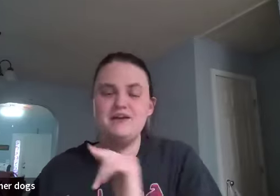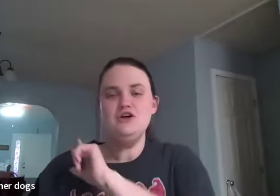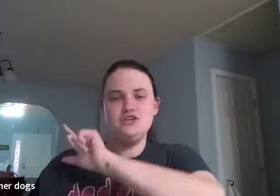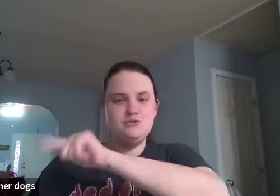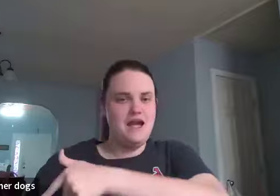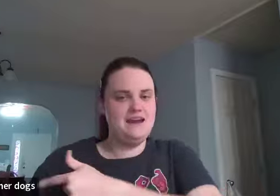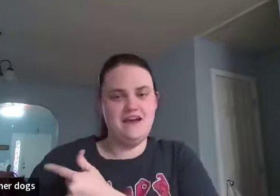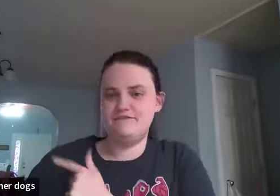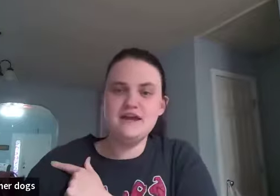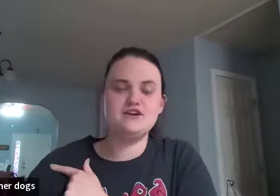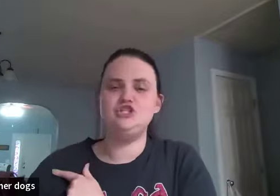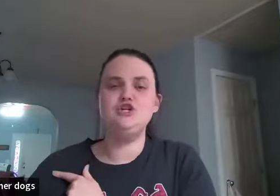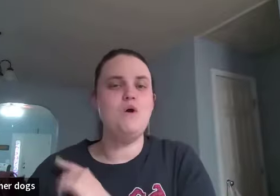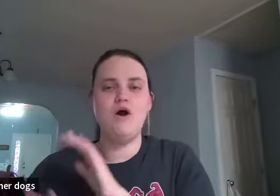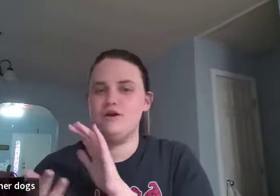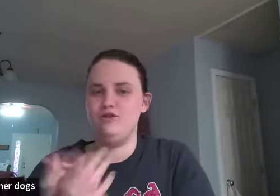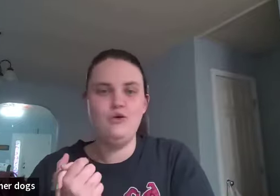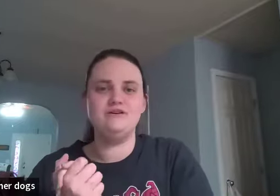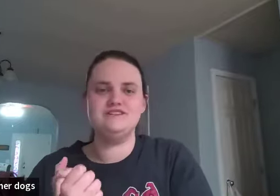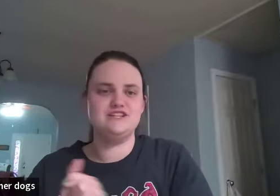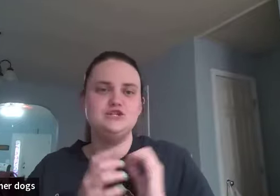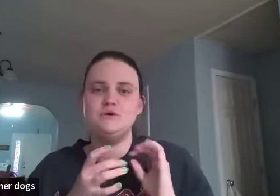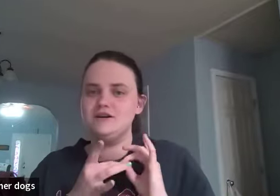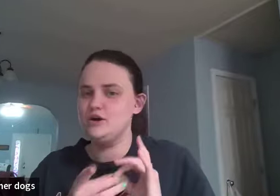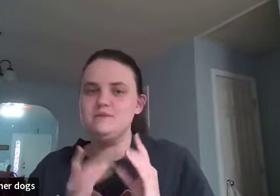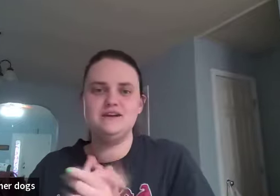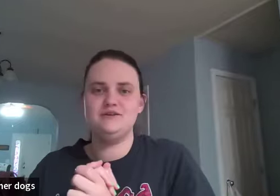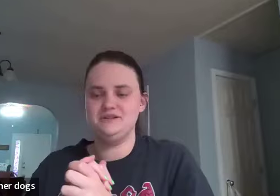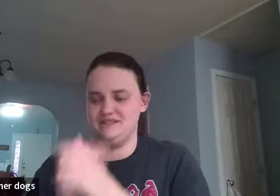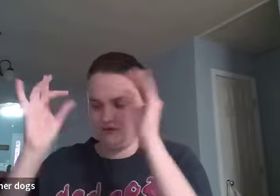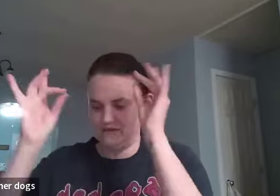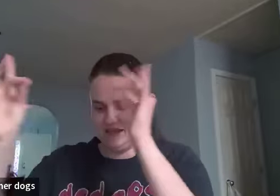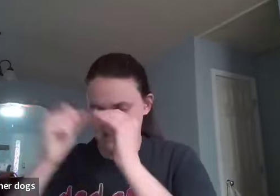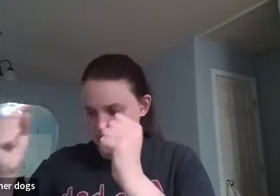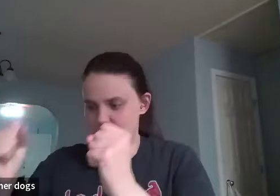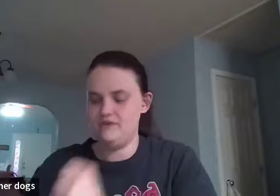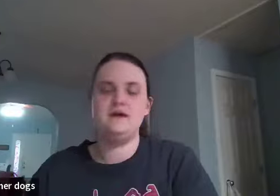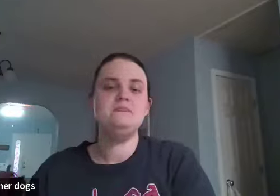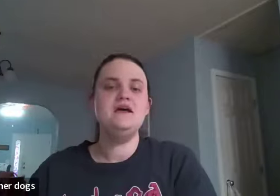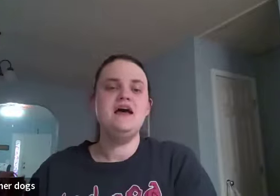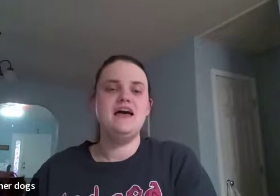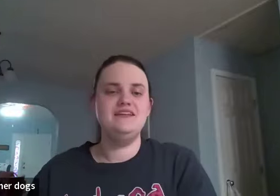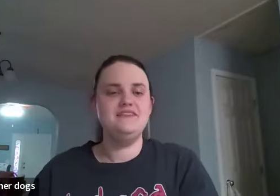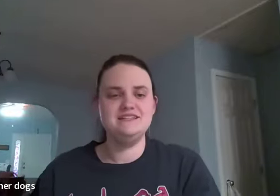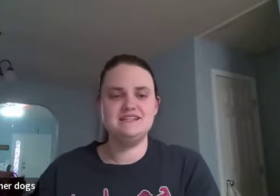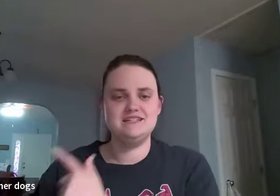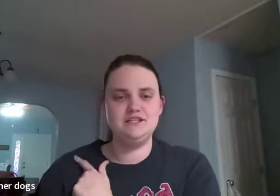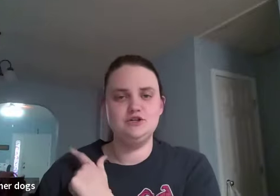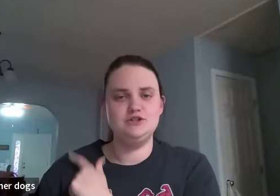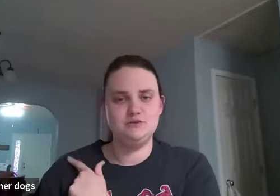mile, you are adding that flair because you are loyal to this. You are going to be a good person with it and keep on with it. And then lazy is you're doing the